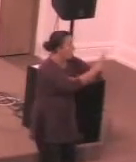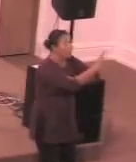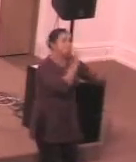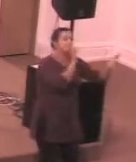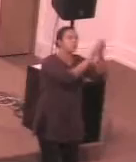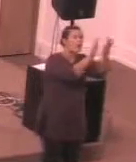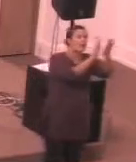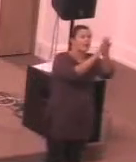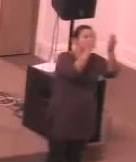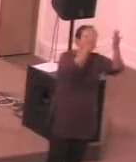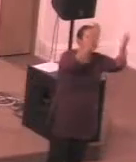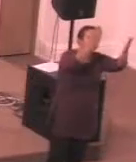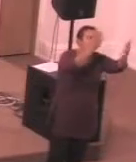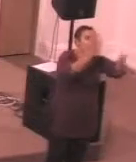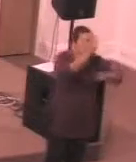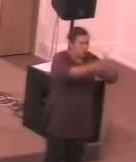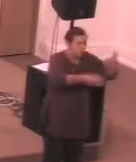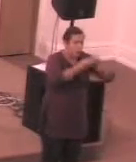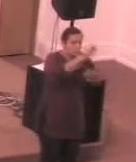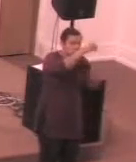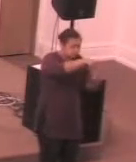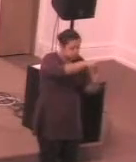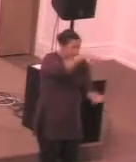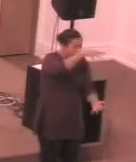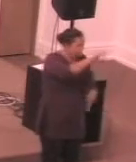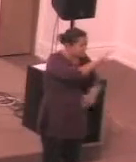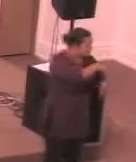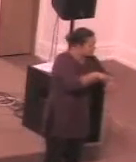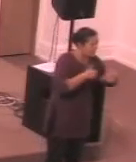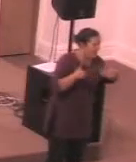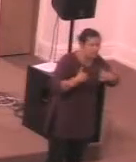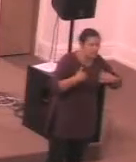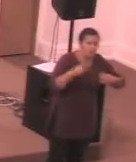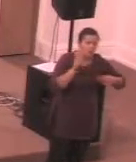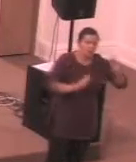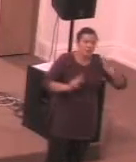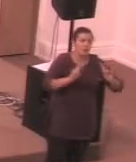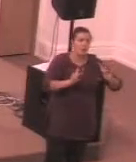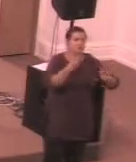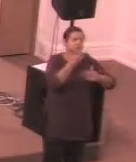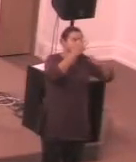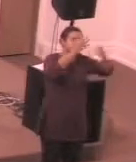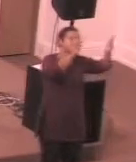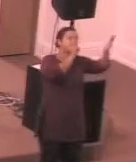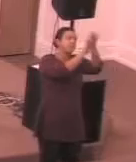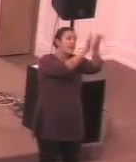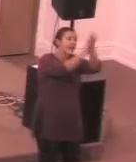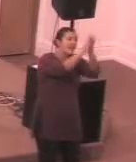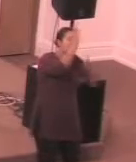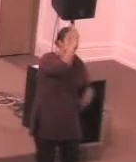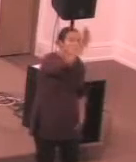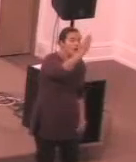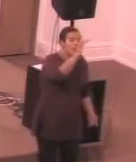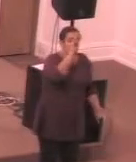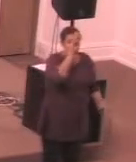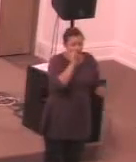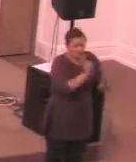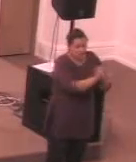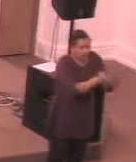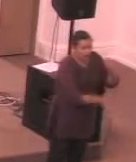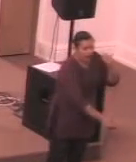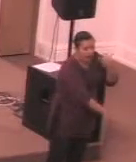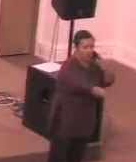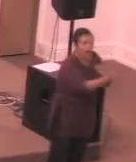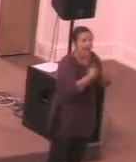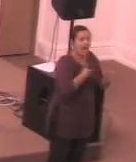The universe cries out your praise. I'm singing freedom all my days